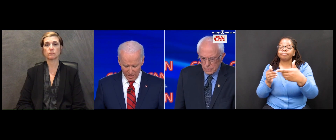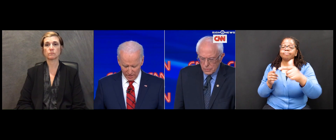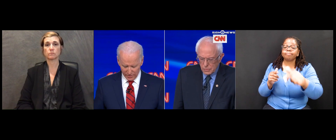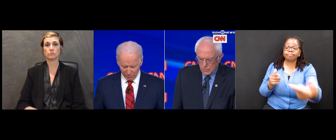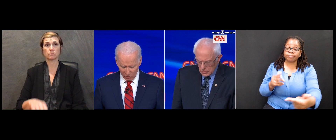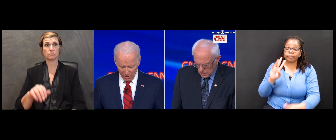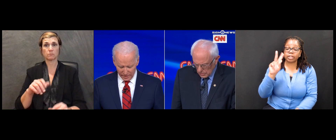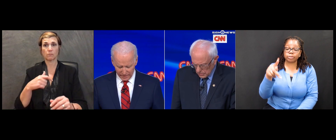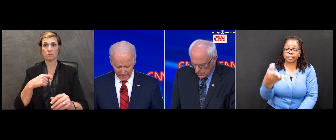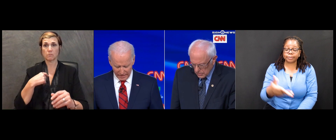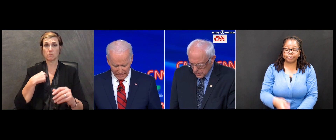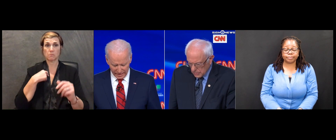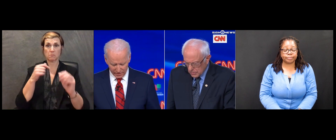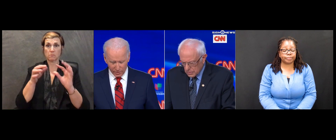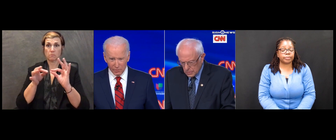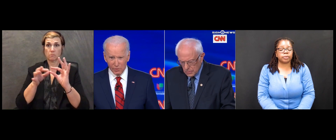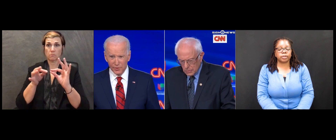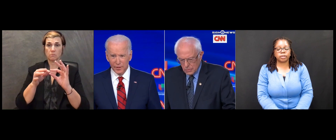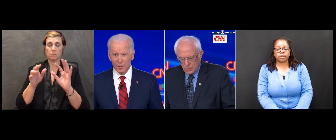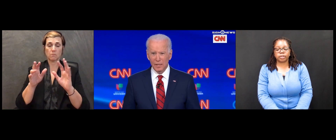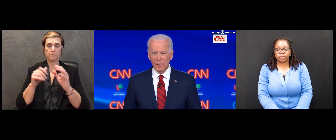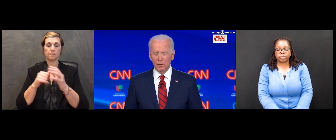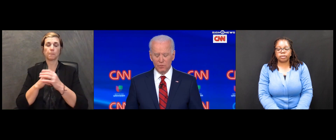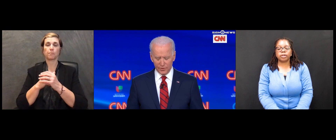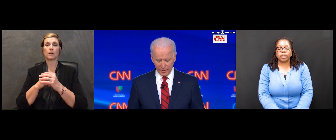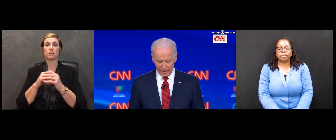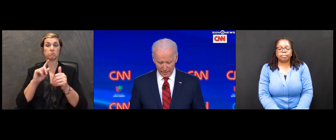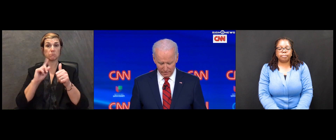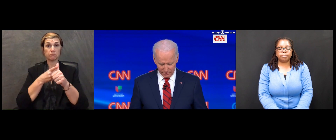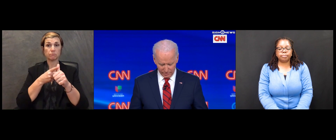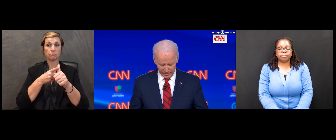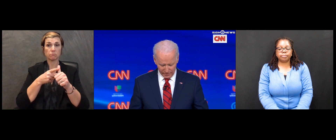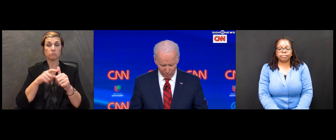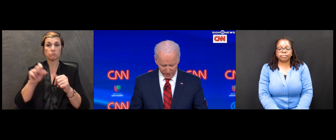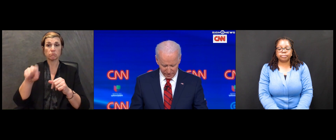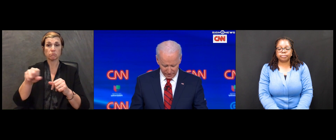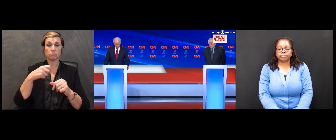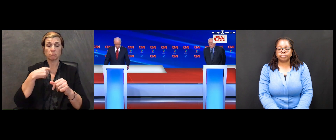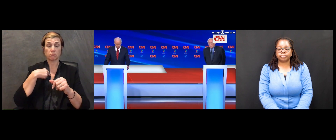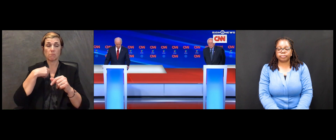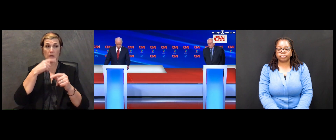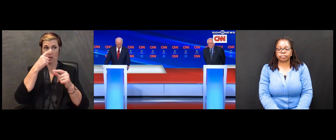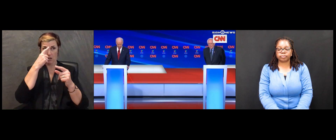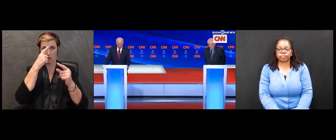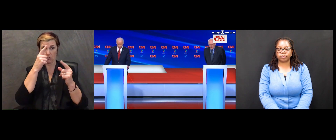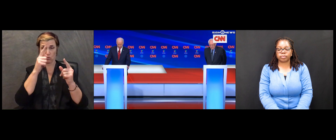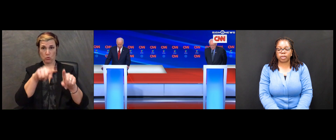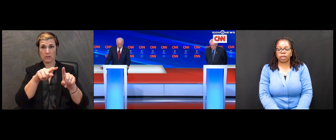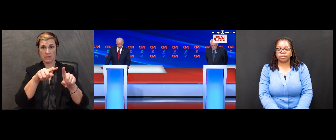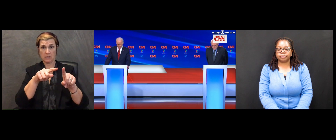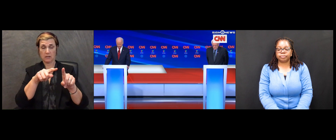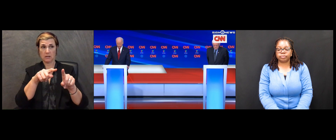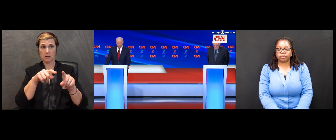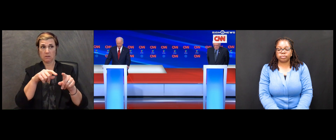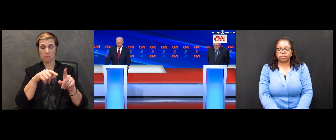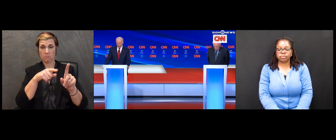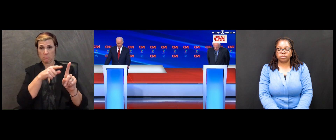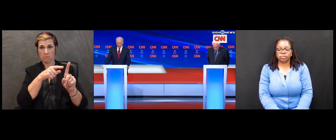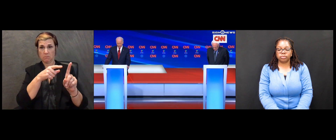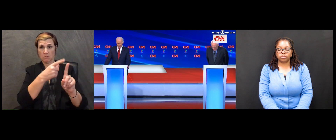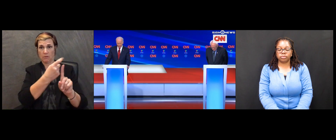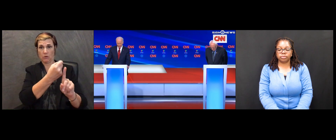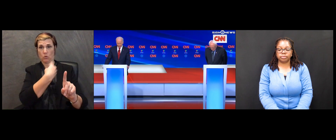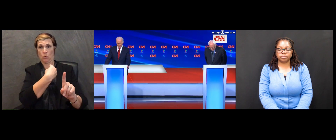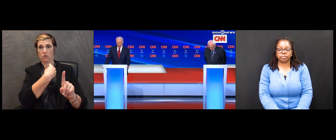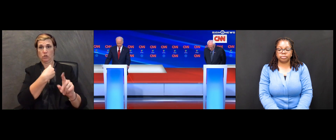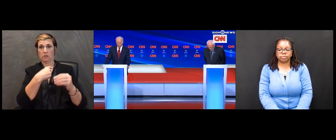you. Number one, I agree with the question, the underlying premise